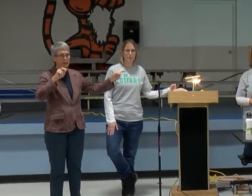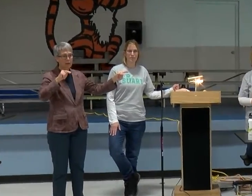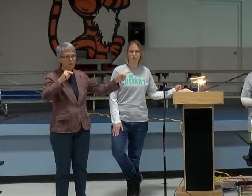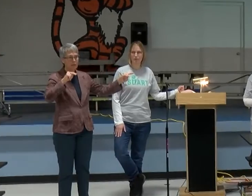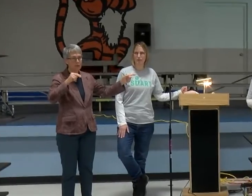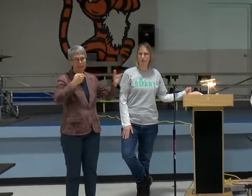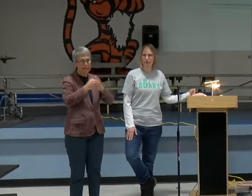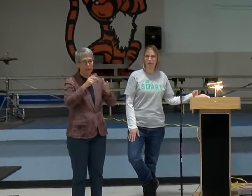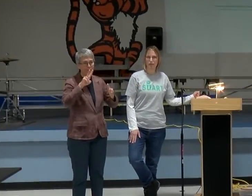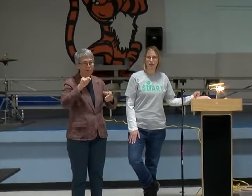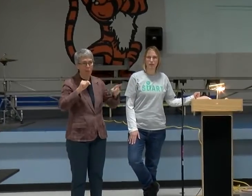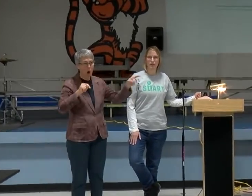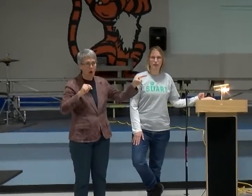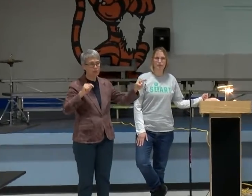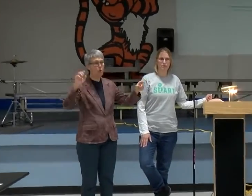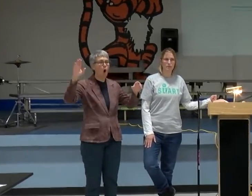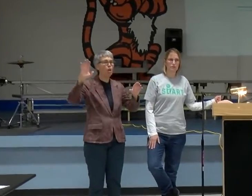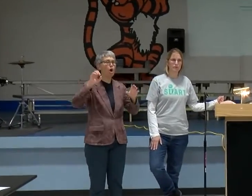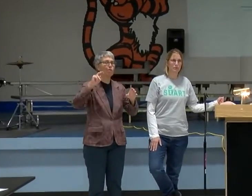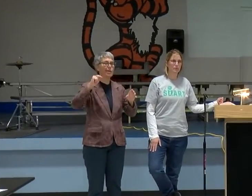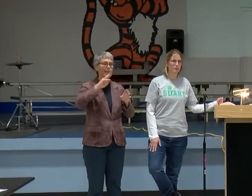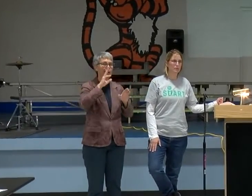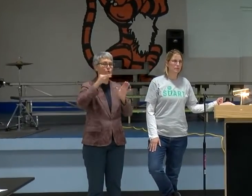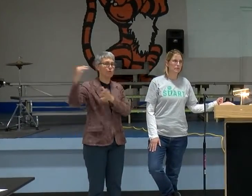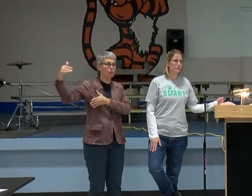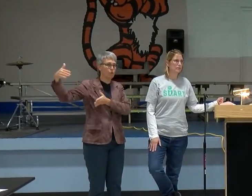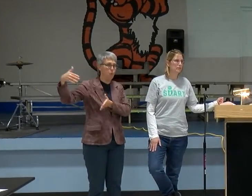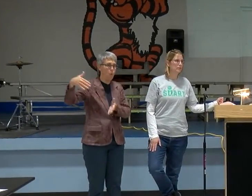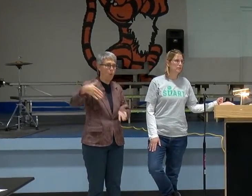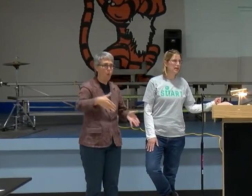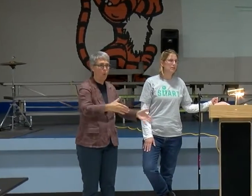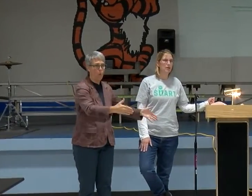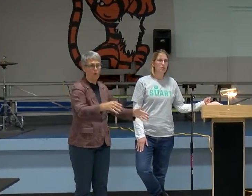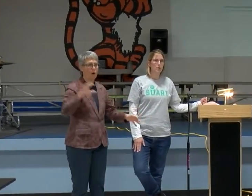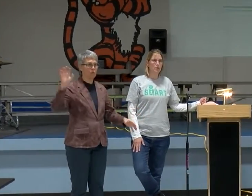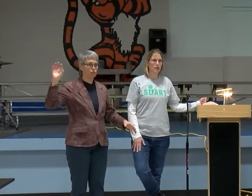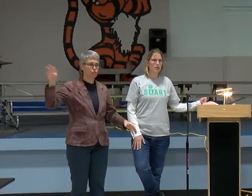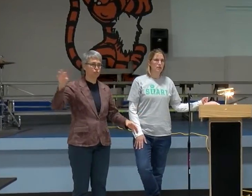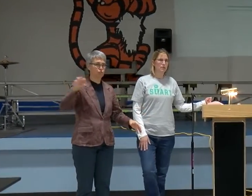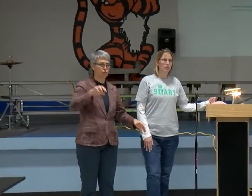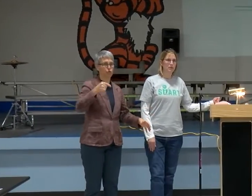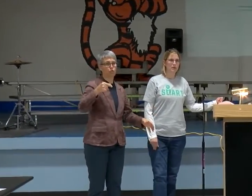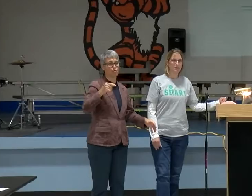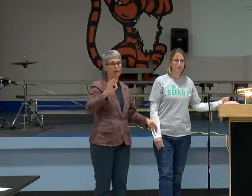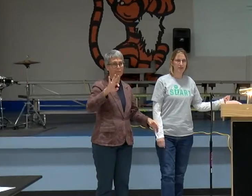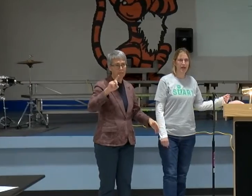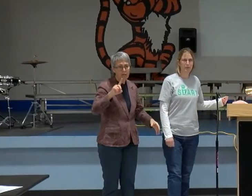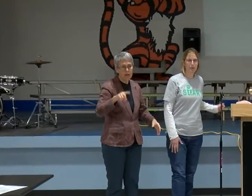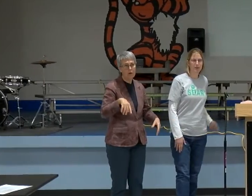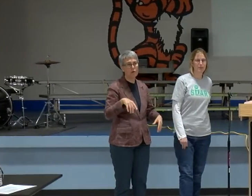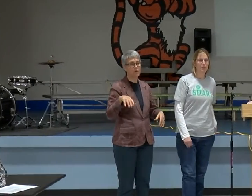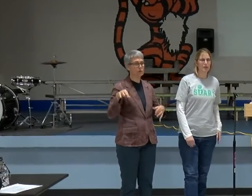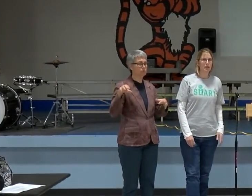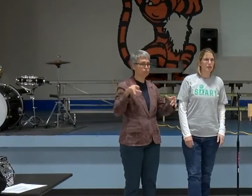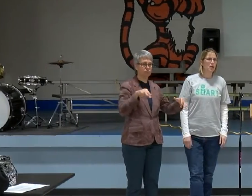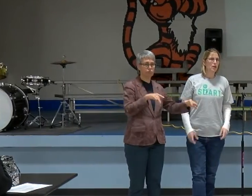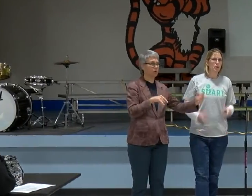down to Holyoke, and there's quite a few barbers from Longmeadow? Yeah. Greenfield. So. Thanks for coming all this way.